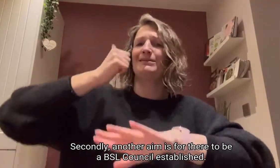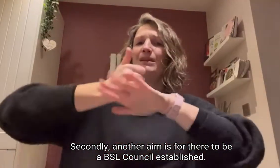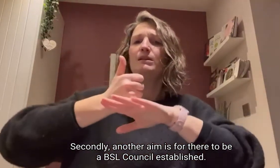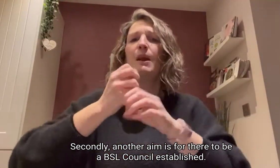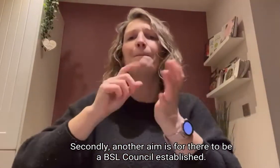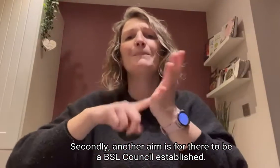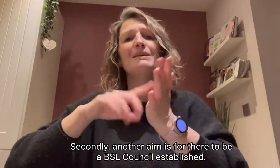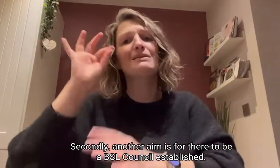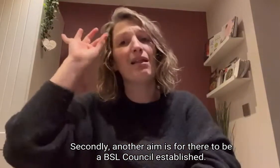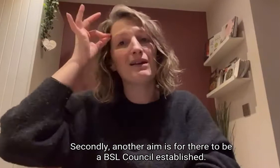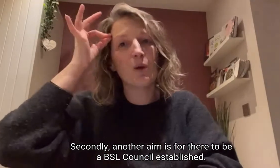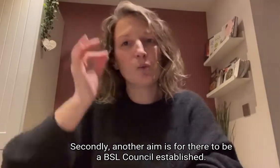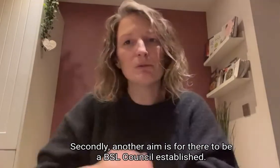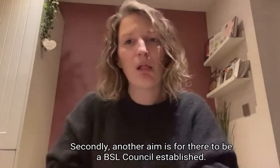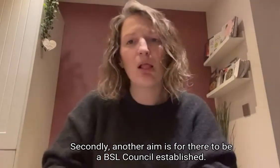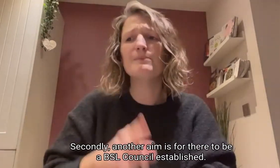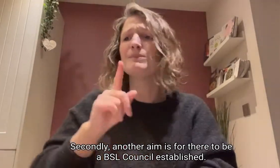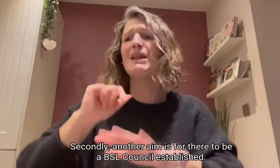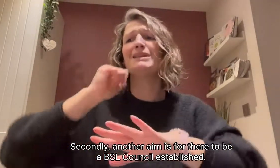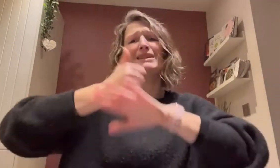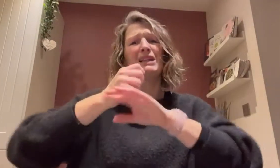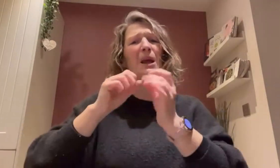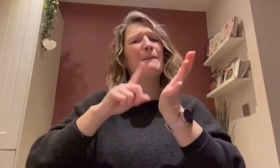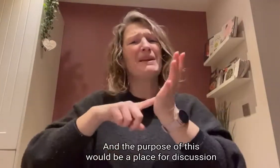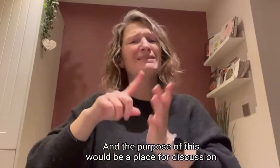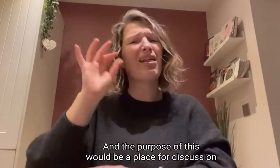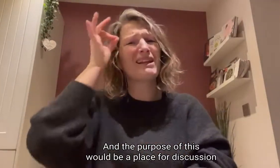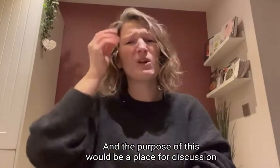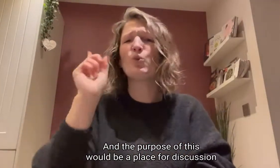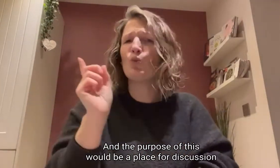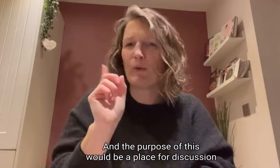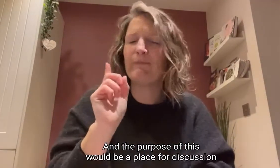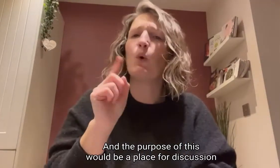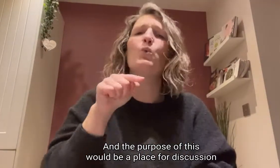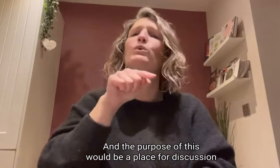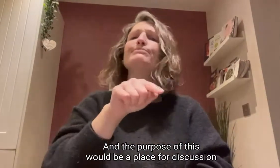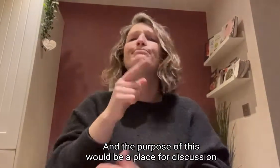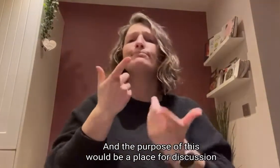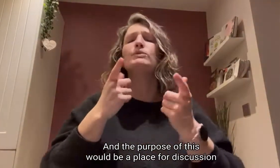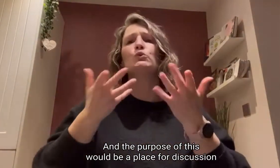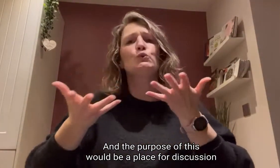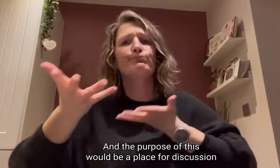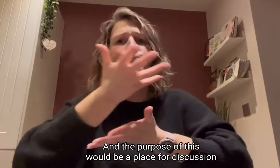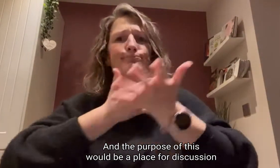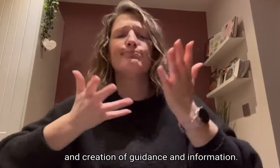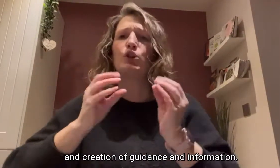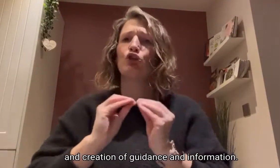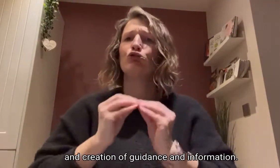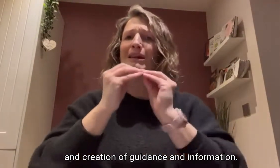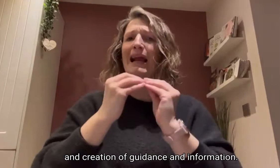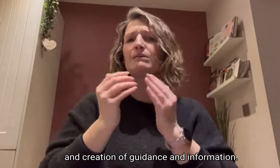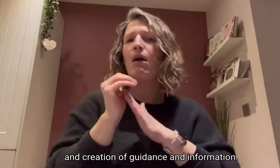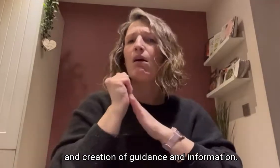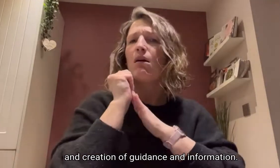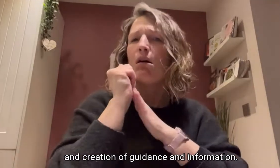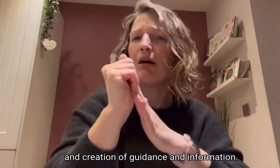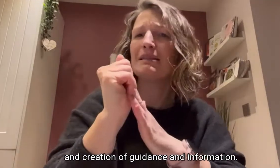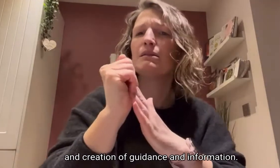there to be a BSL Council established. And the purpose of this would be a place for discussion and creation of guidance and